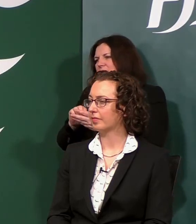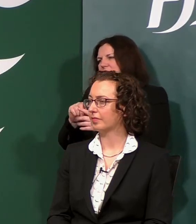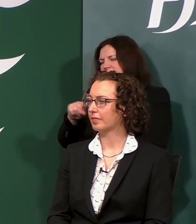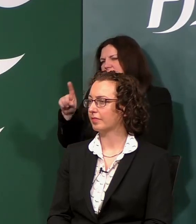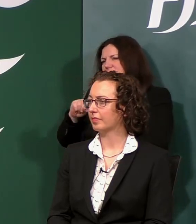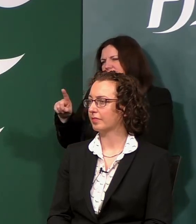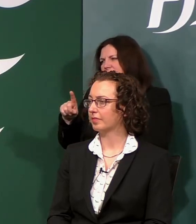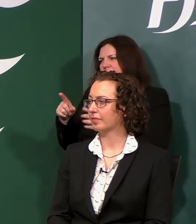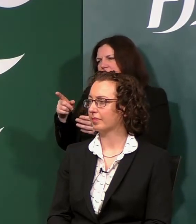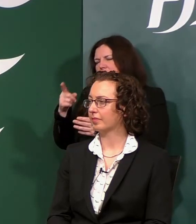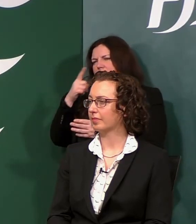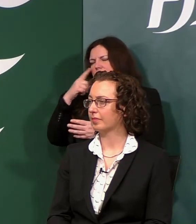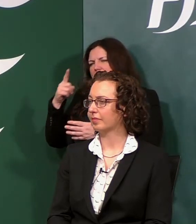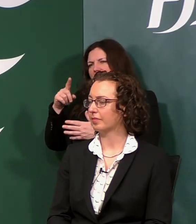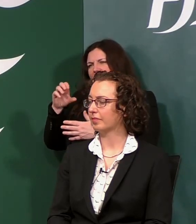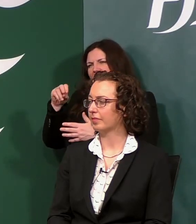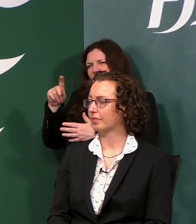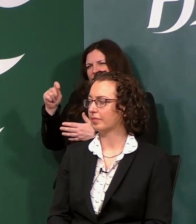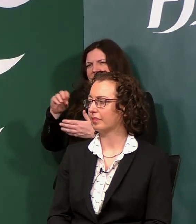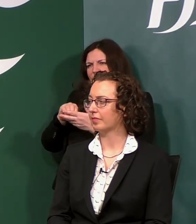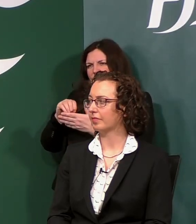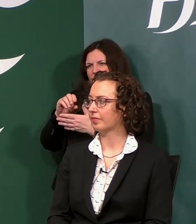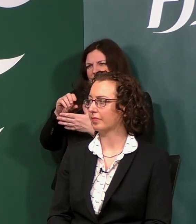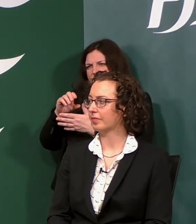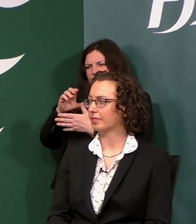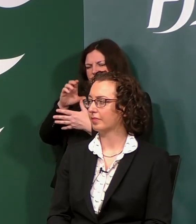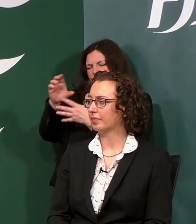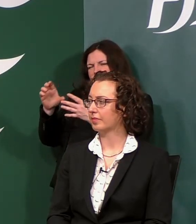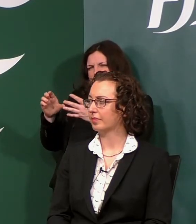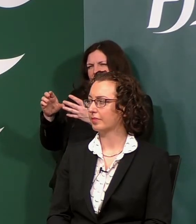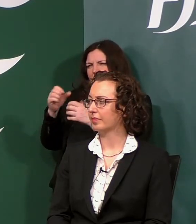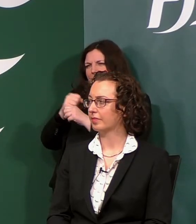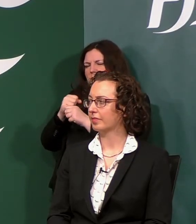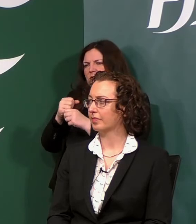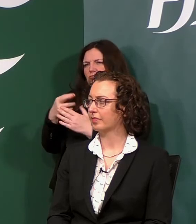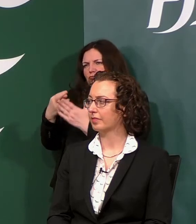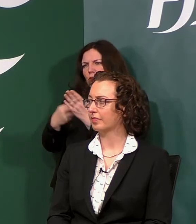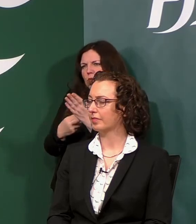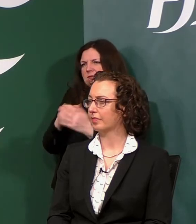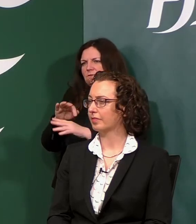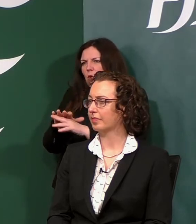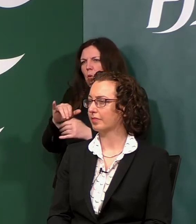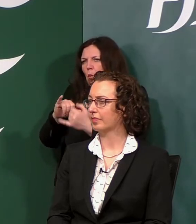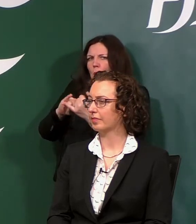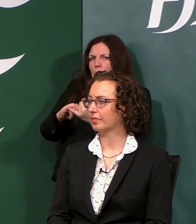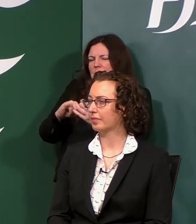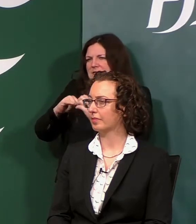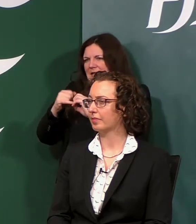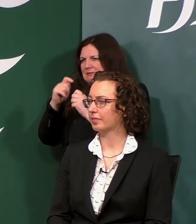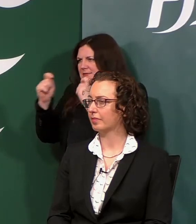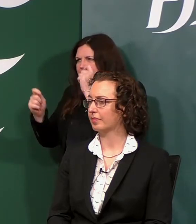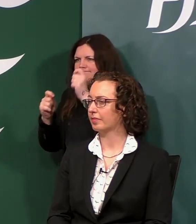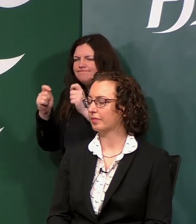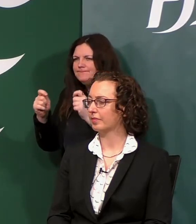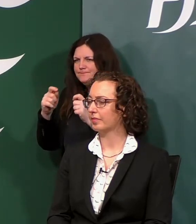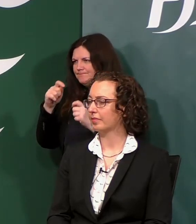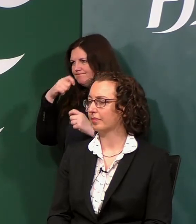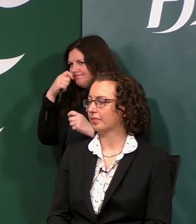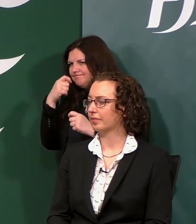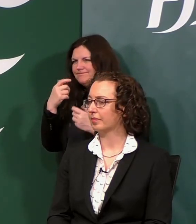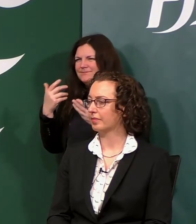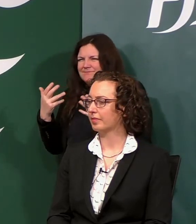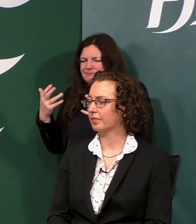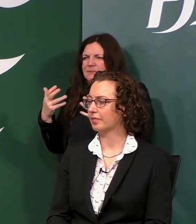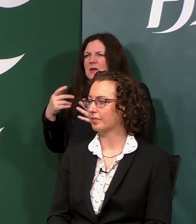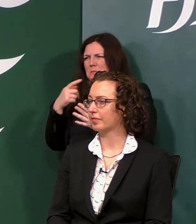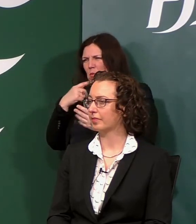set out those testing conditions in terms of the rules, and that's something that we're working with the department and our own public health department to look at what those choices would be and how you make